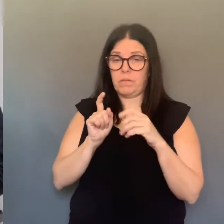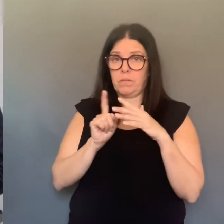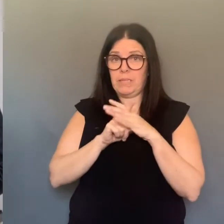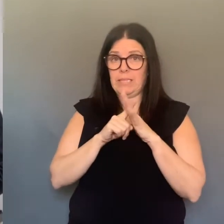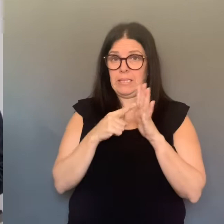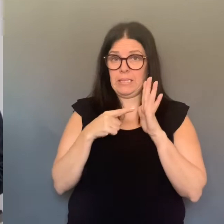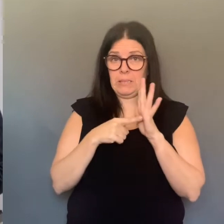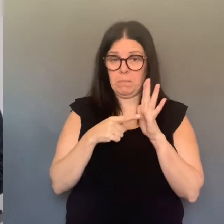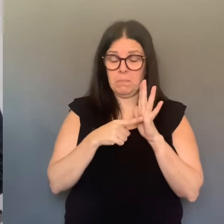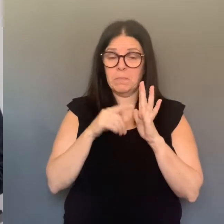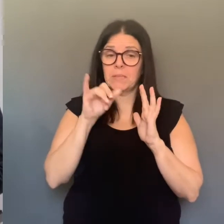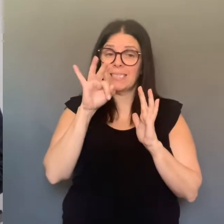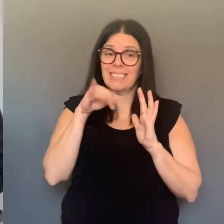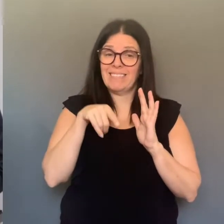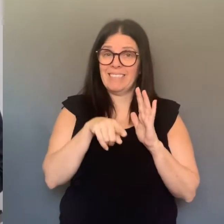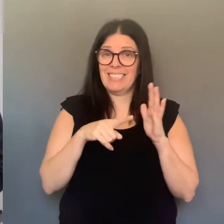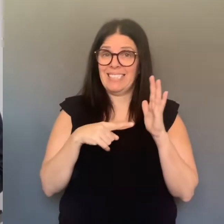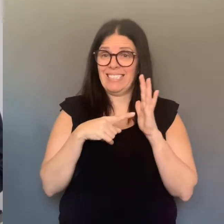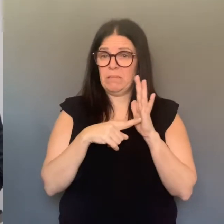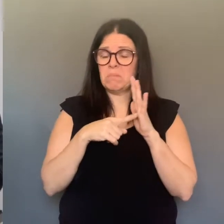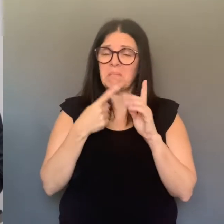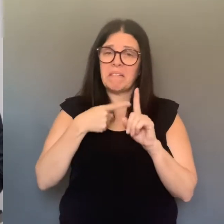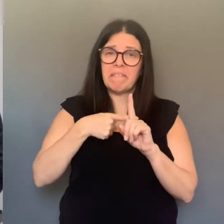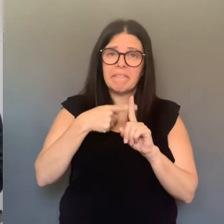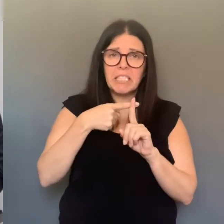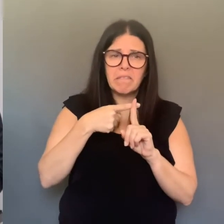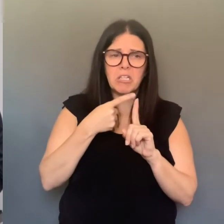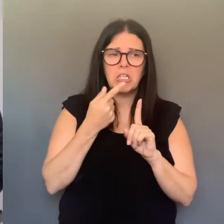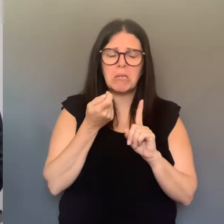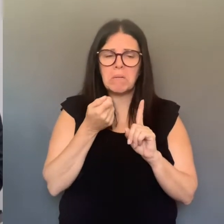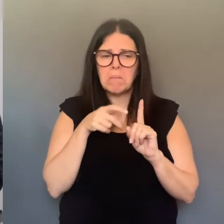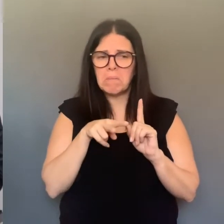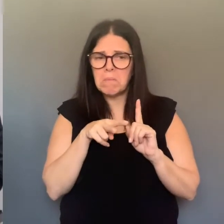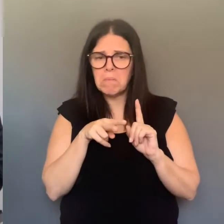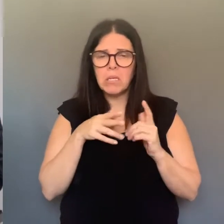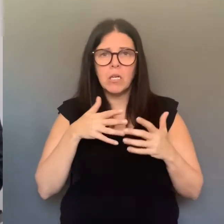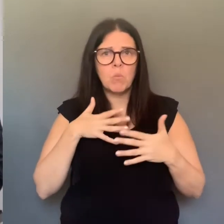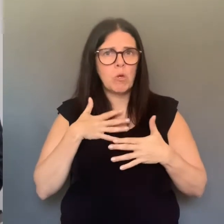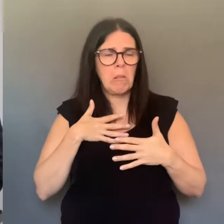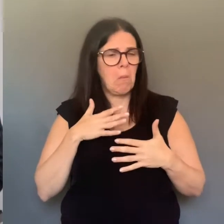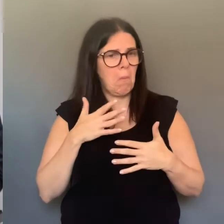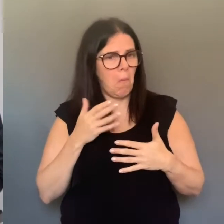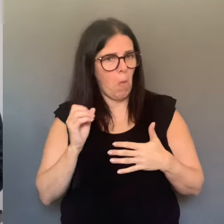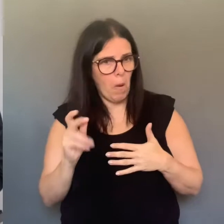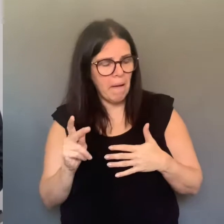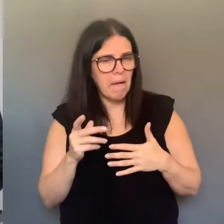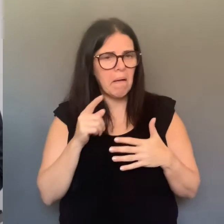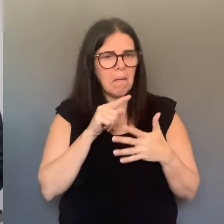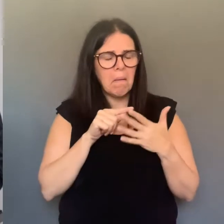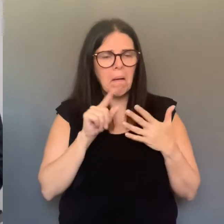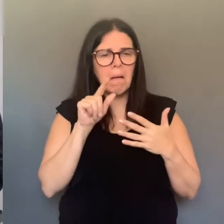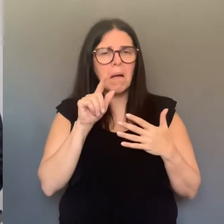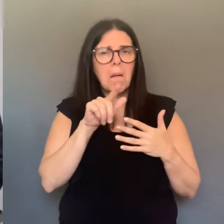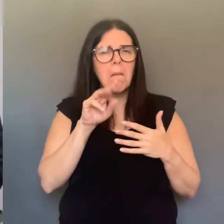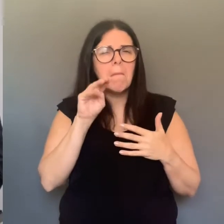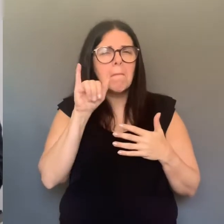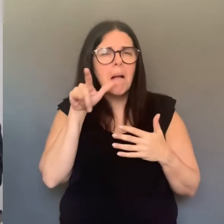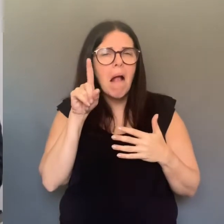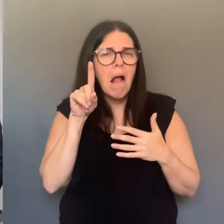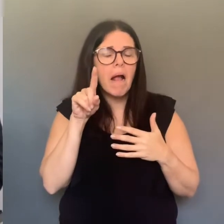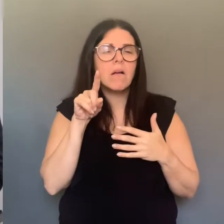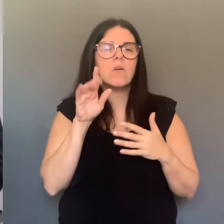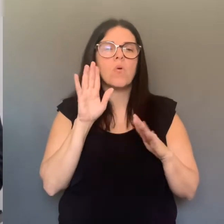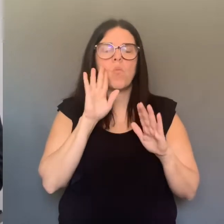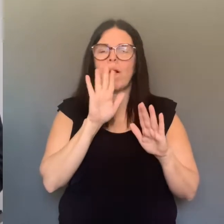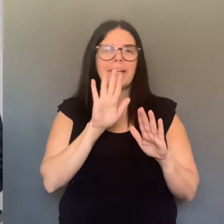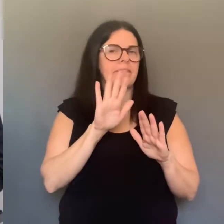In fact, what we are saying is most people who will have these symptoms, if they have mild symptoms, so